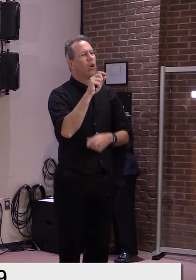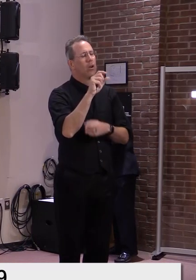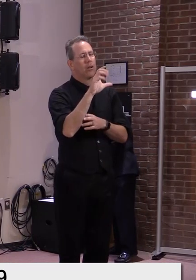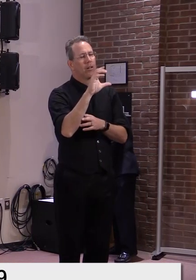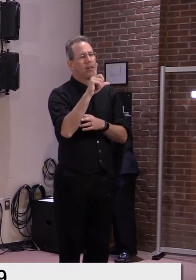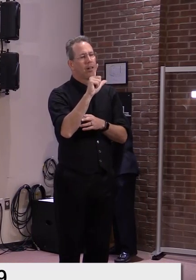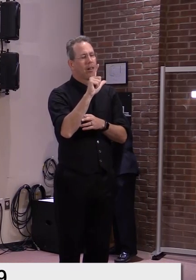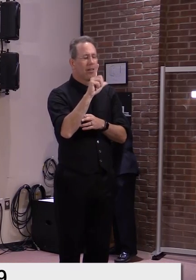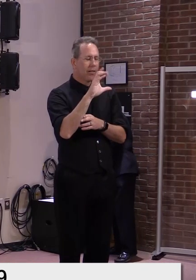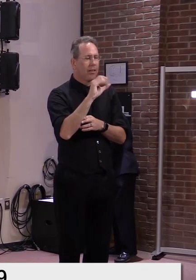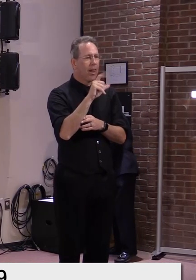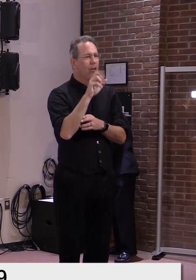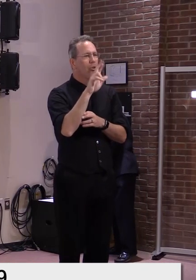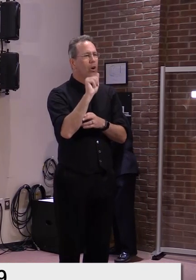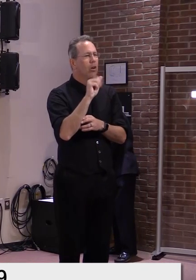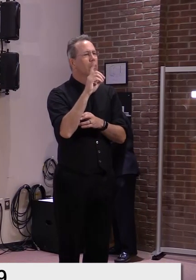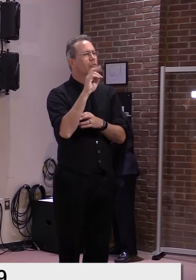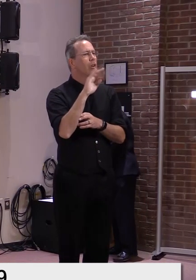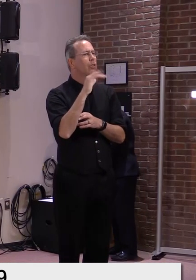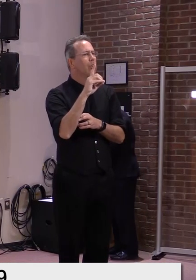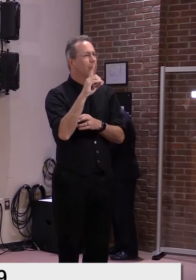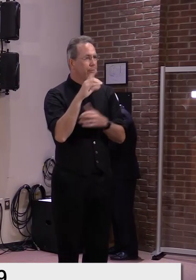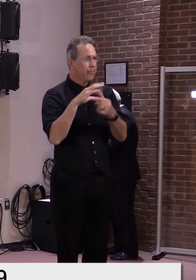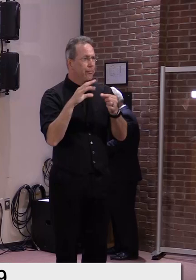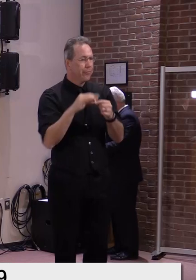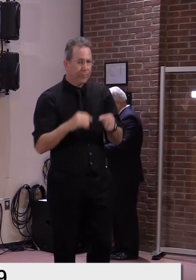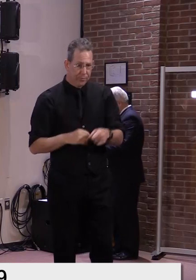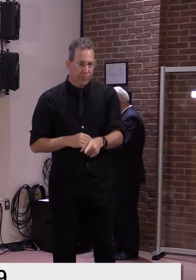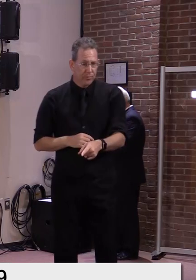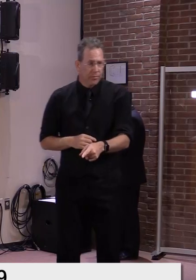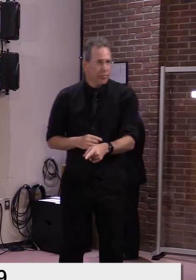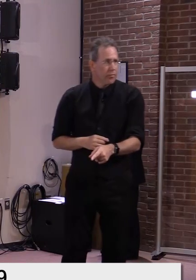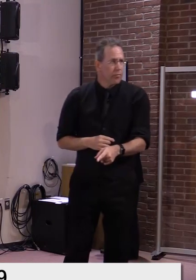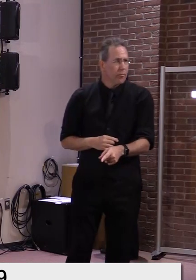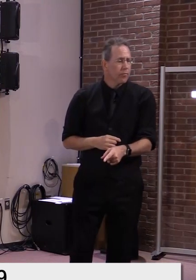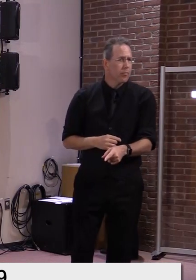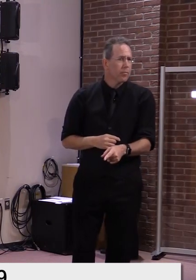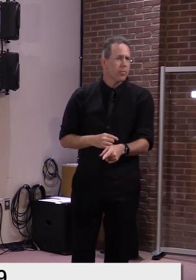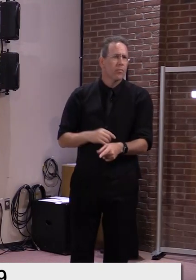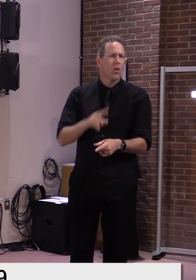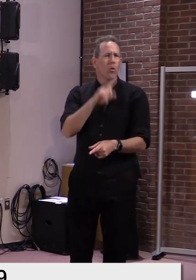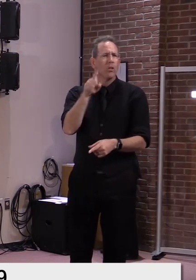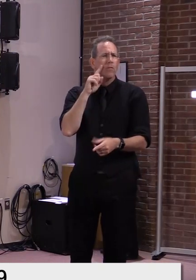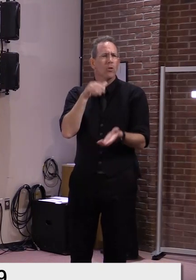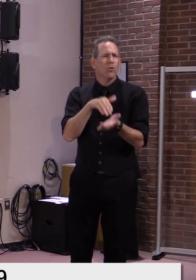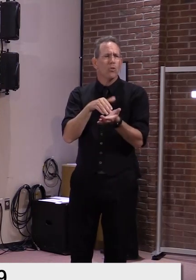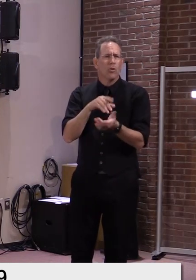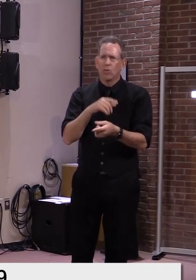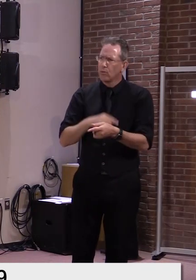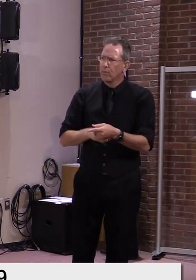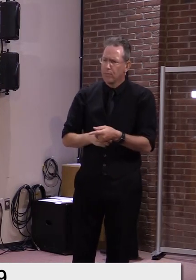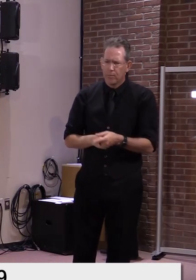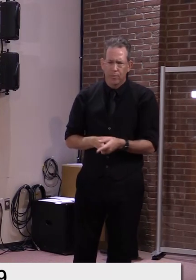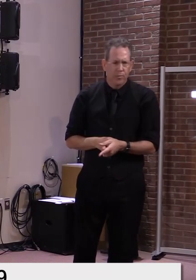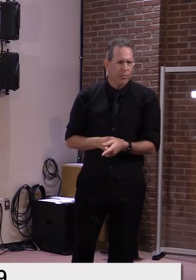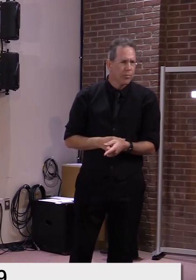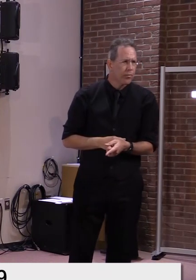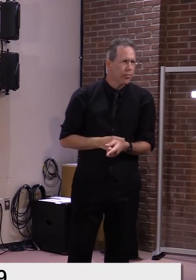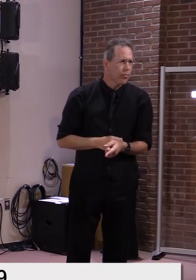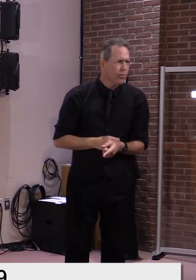Yes, thank you. Good afternoon. This is likely for Dr. Levine. It seems like we're all interested in counting how many people have been vaccinated